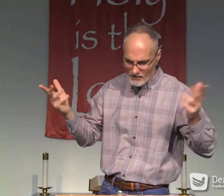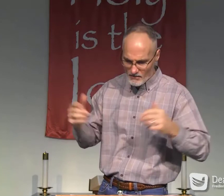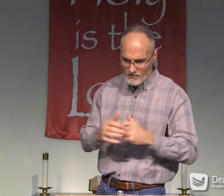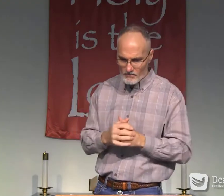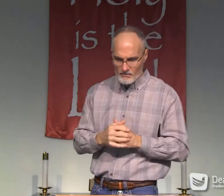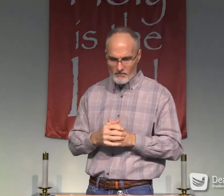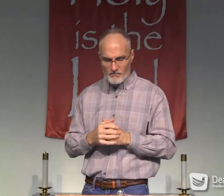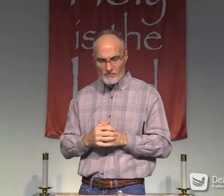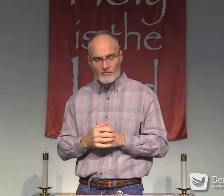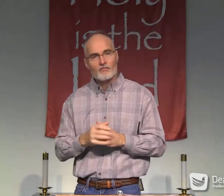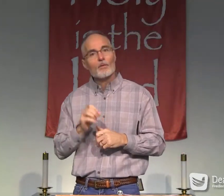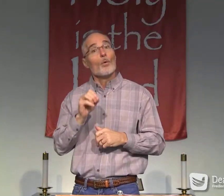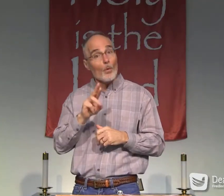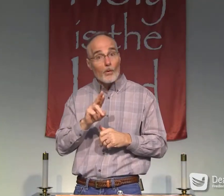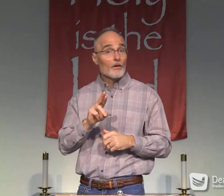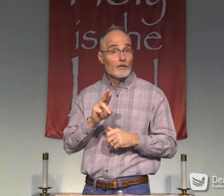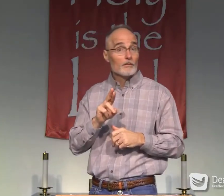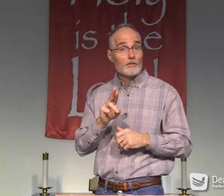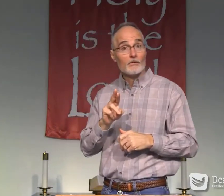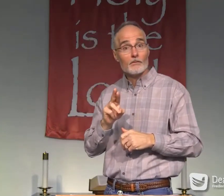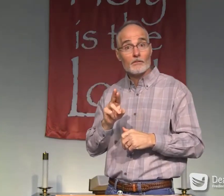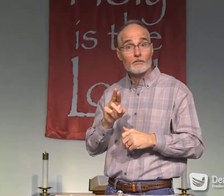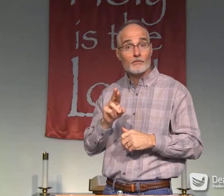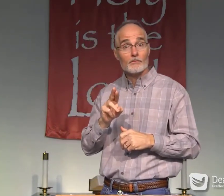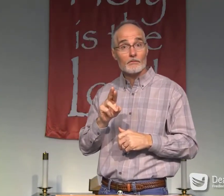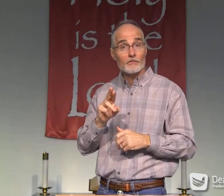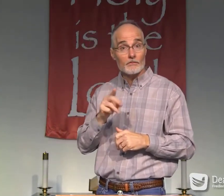successes? What is it?